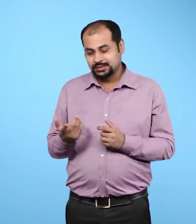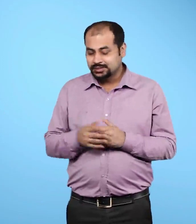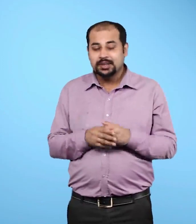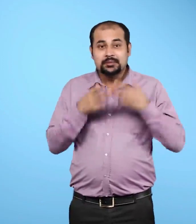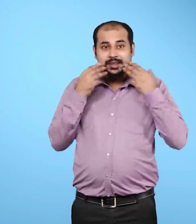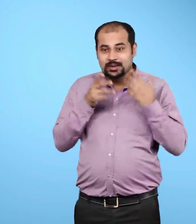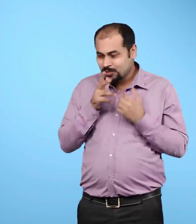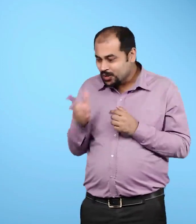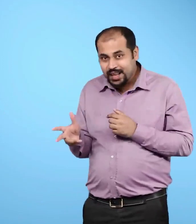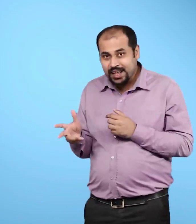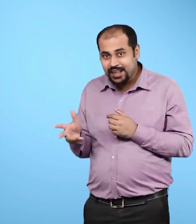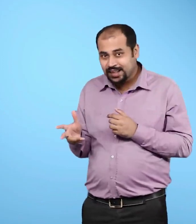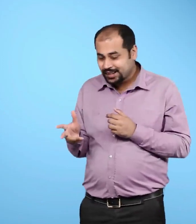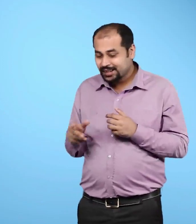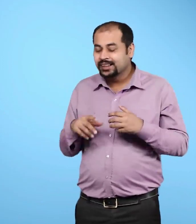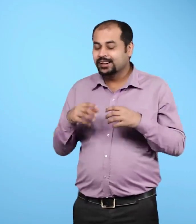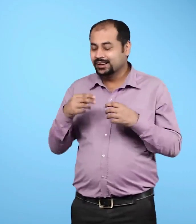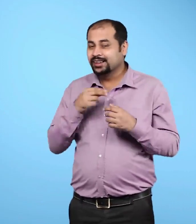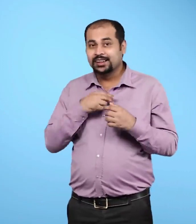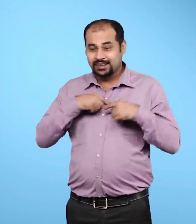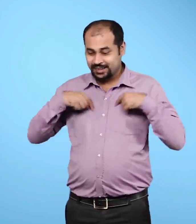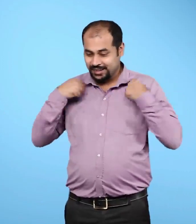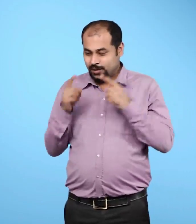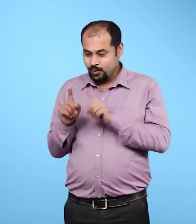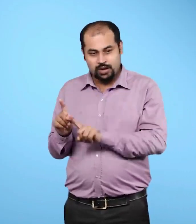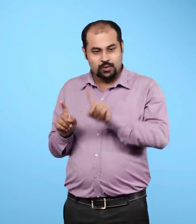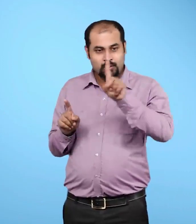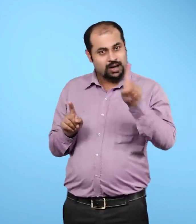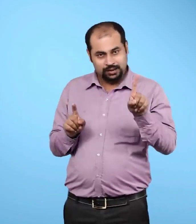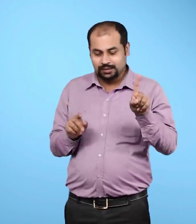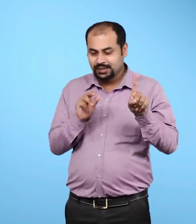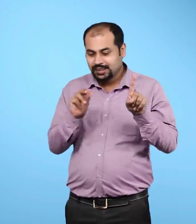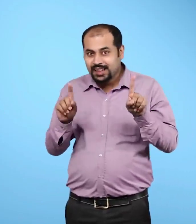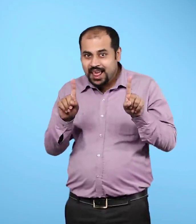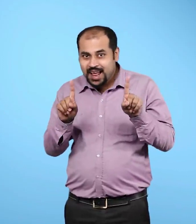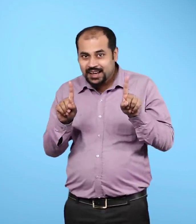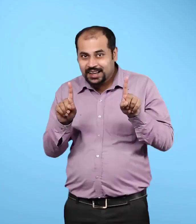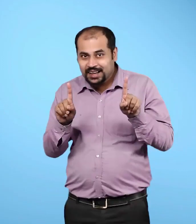Cat 2 is saying, 10 loose beads make 1 necklace.